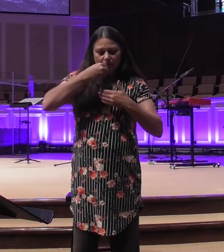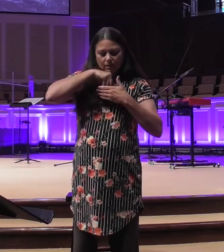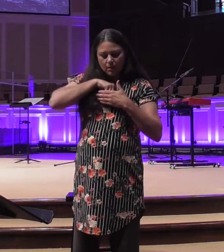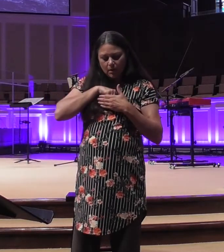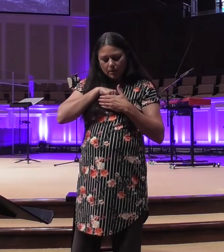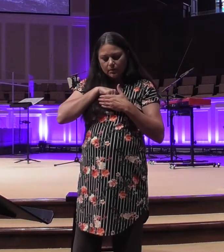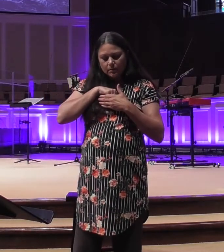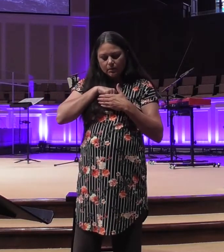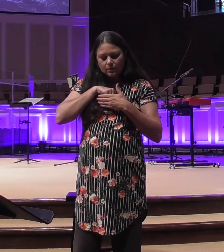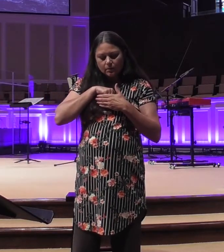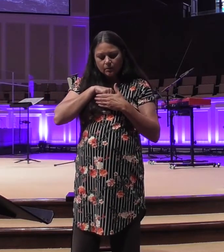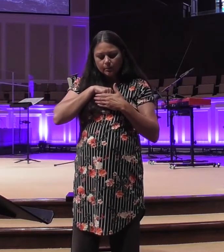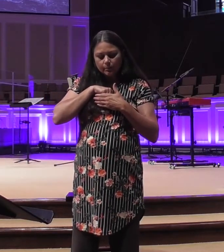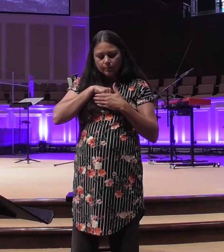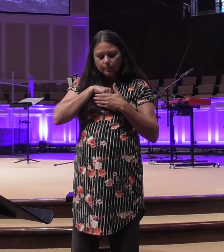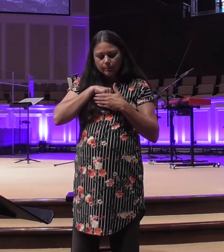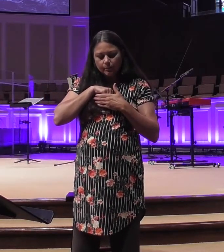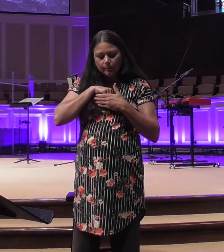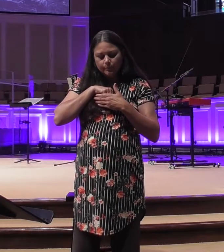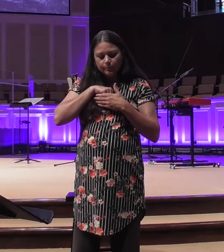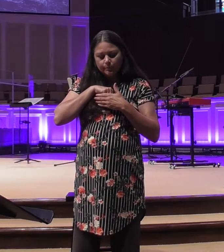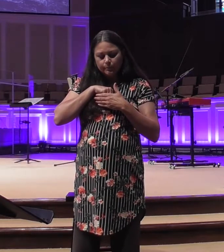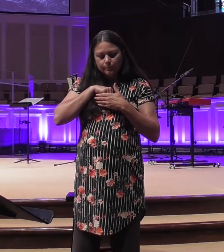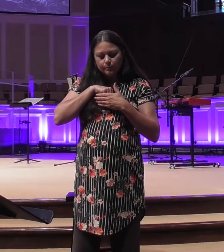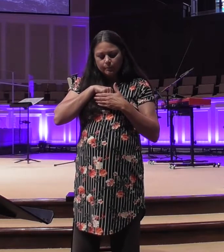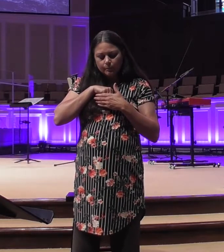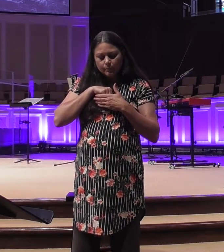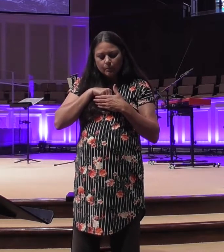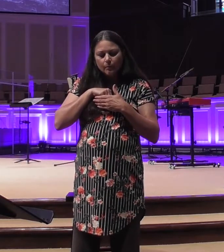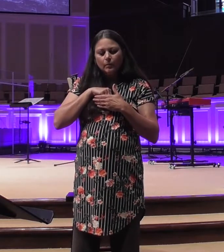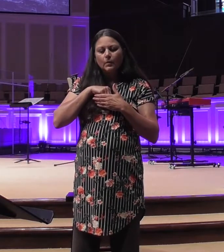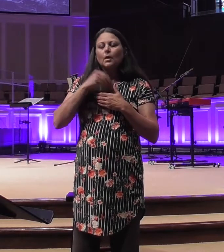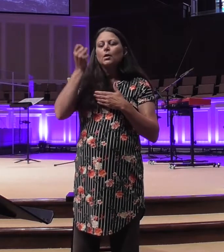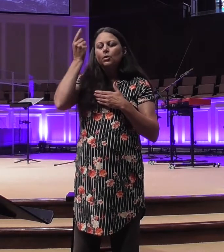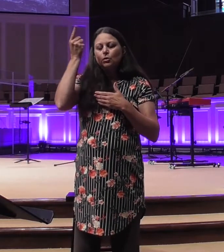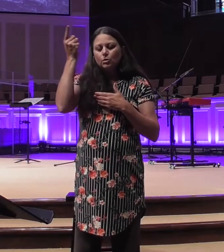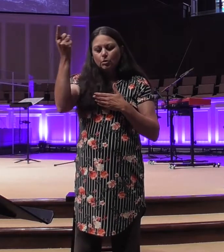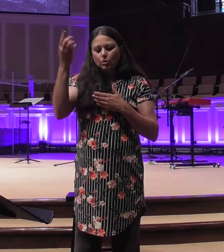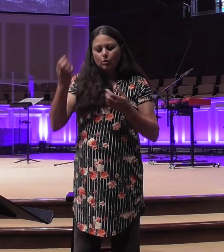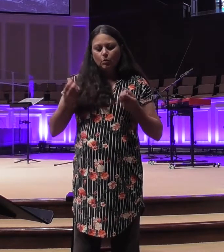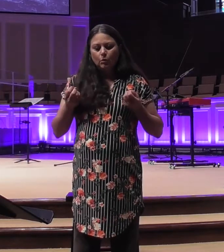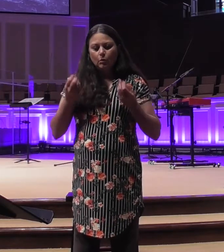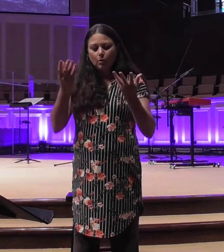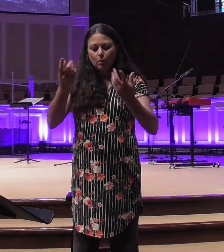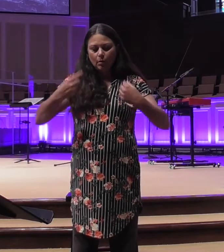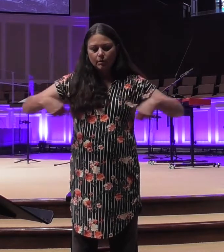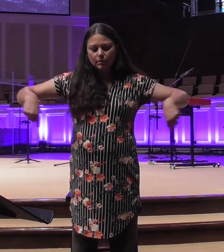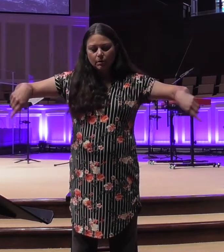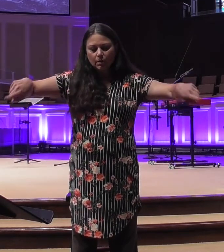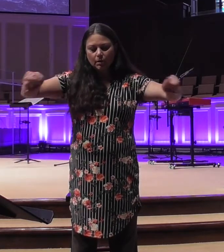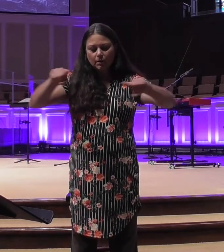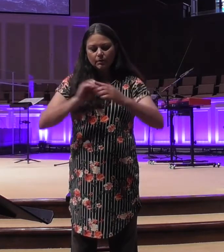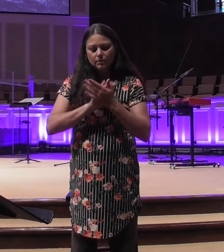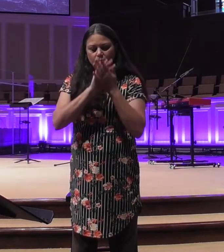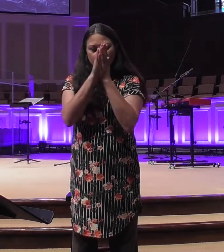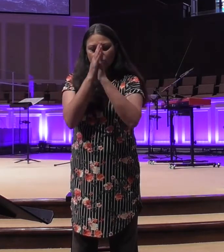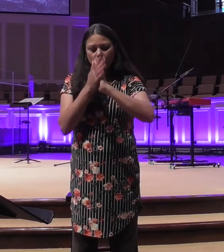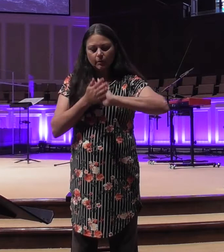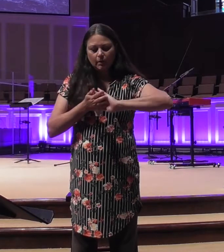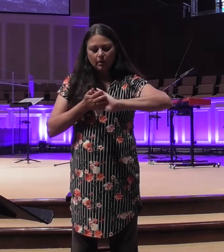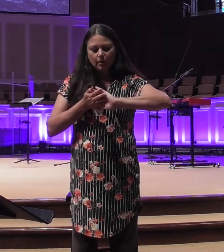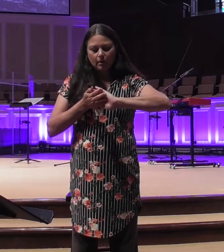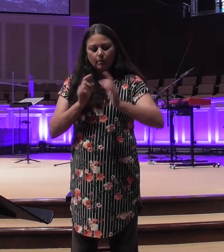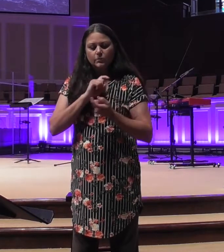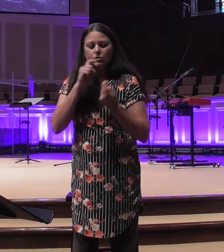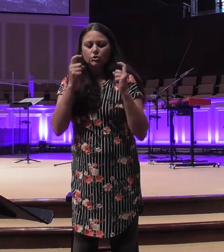filling our lives, coursing through our veins, causing us to be conformed to the image of your